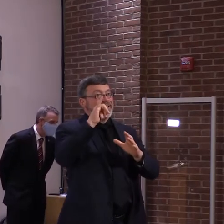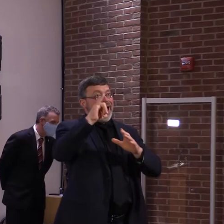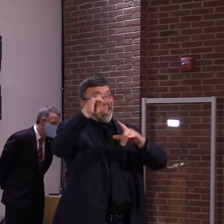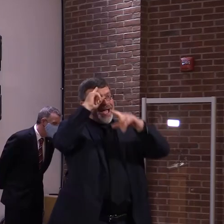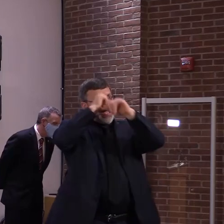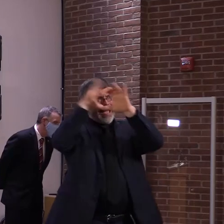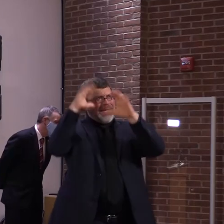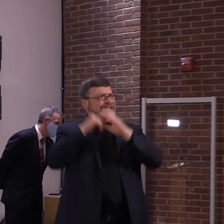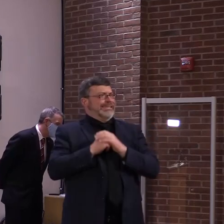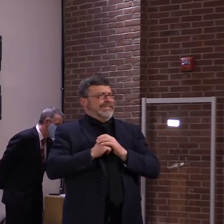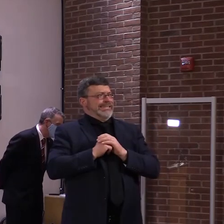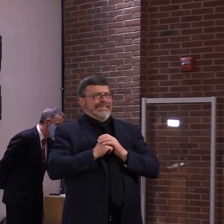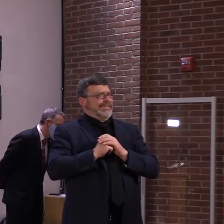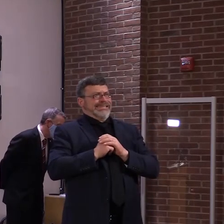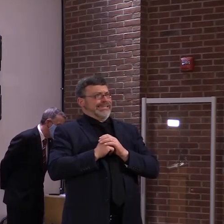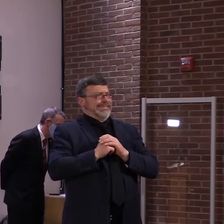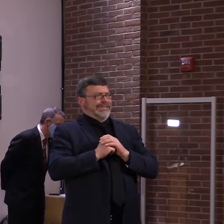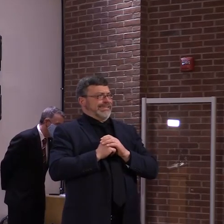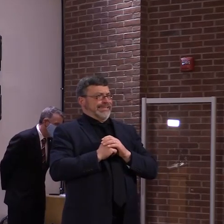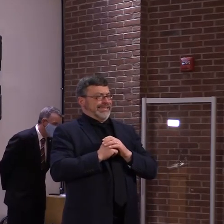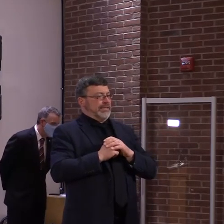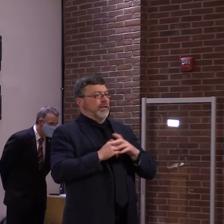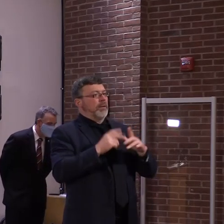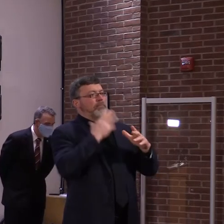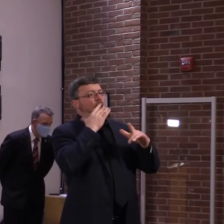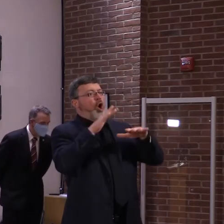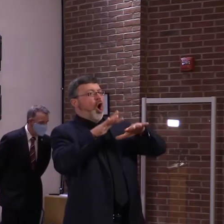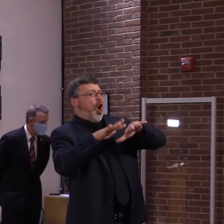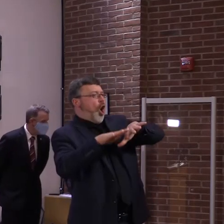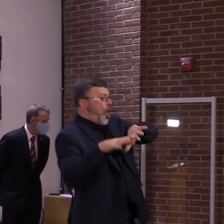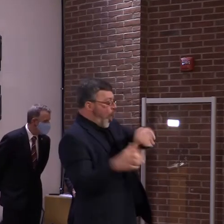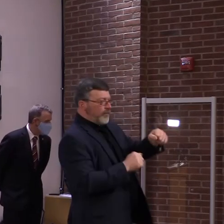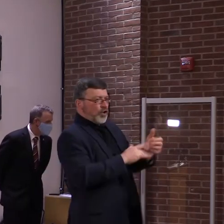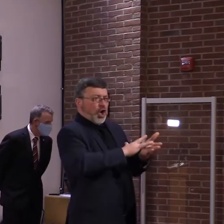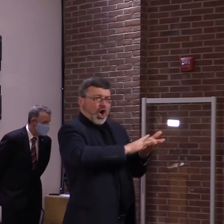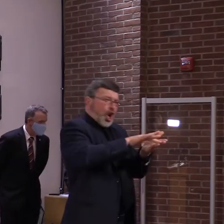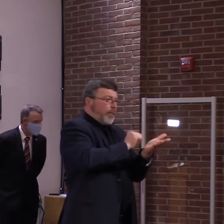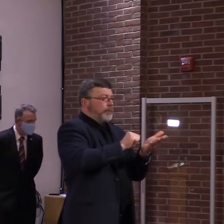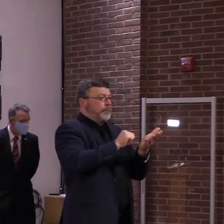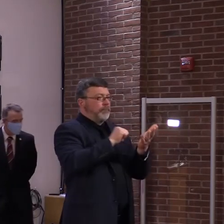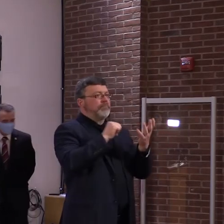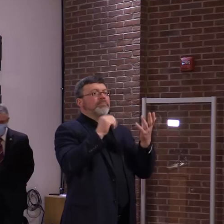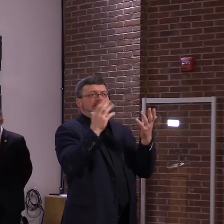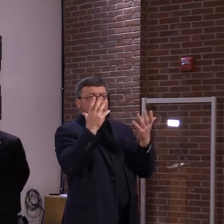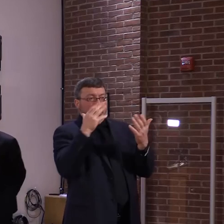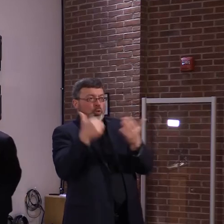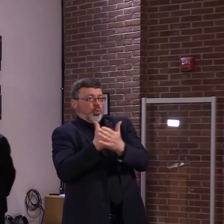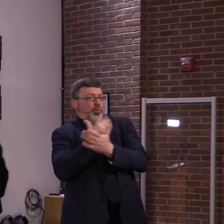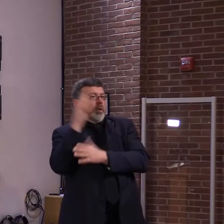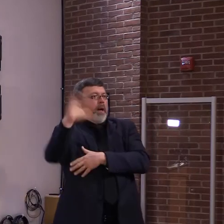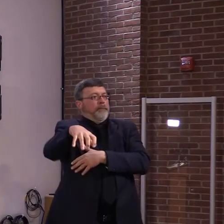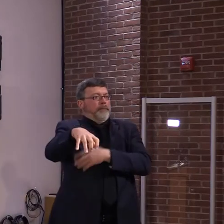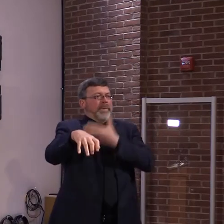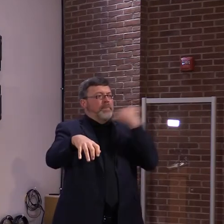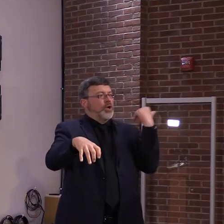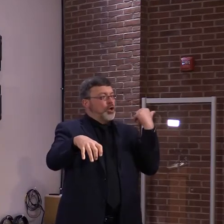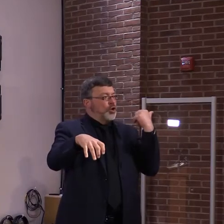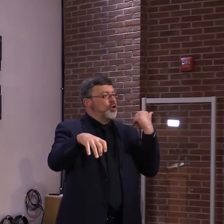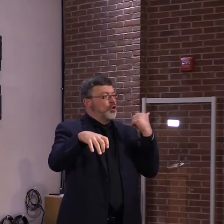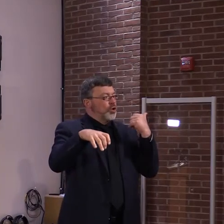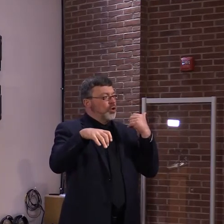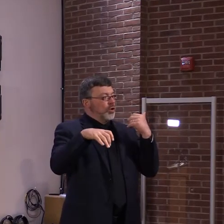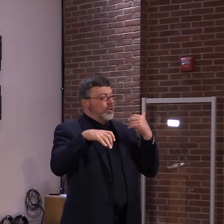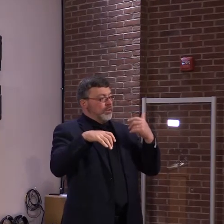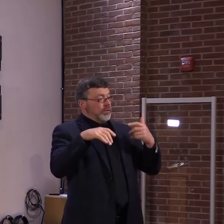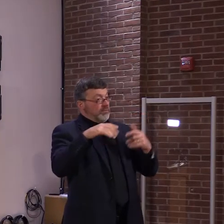difficult decision, but I really think they've done a great job at sort of managing those challenges. And